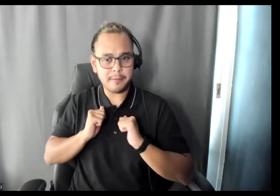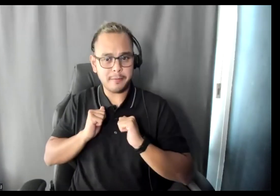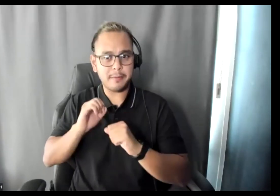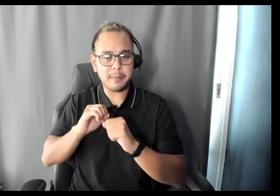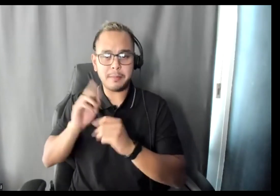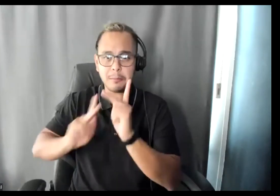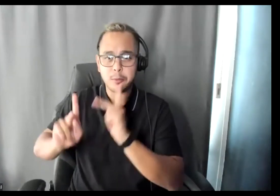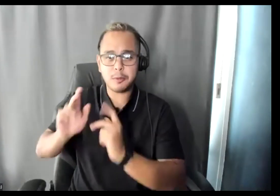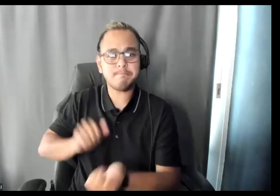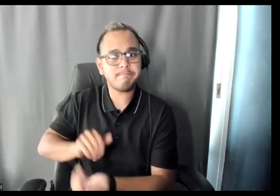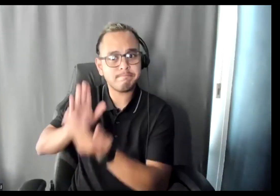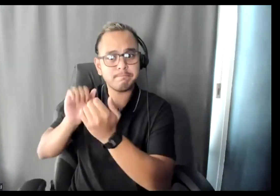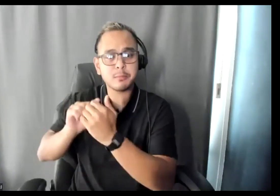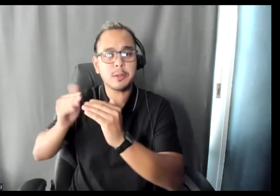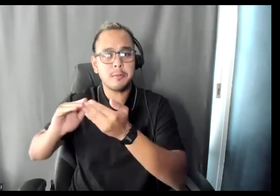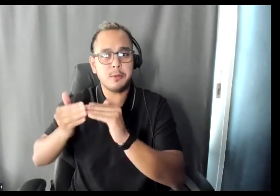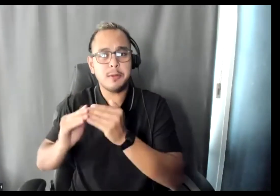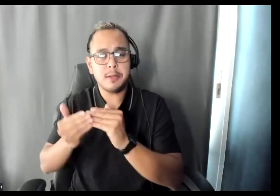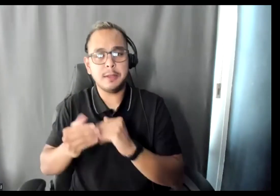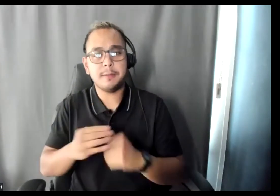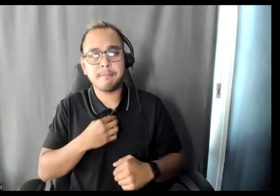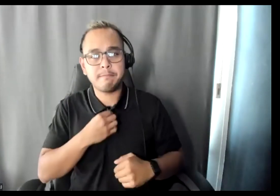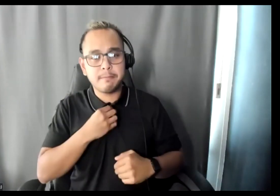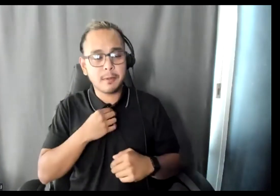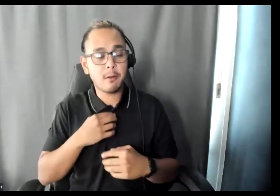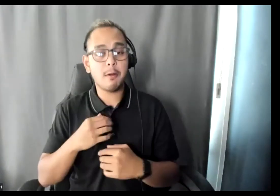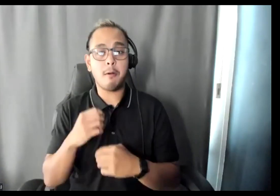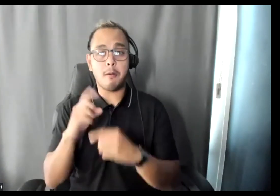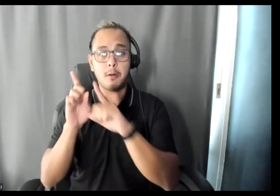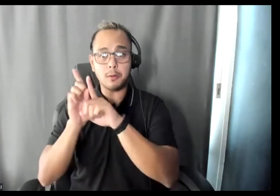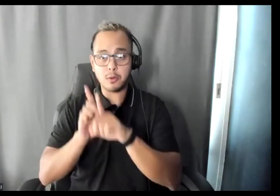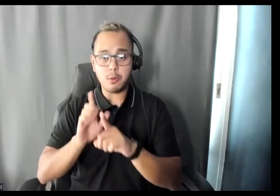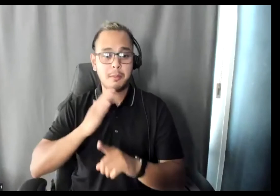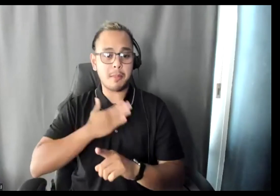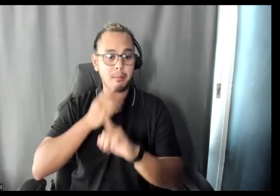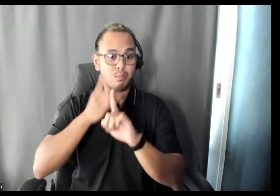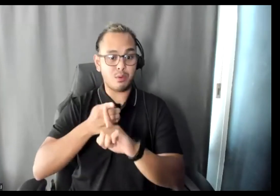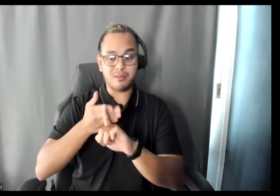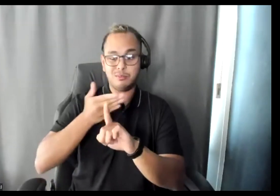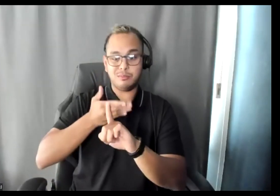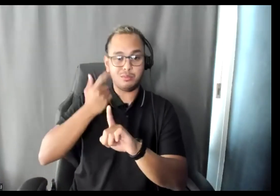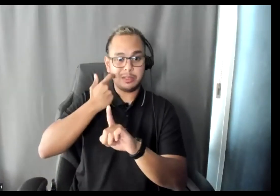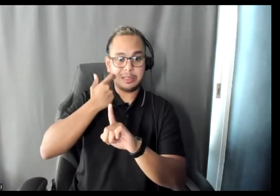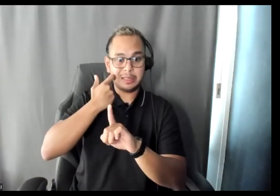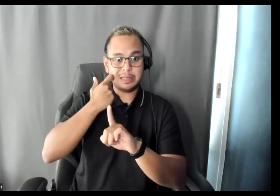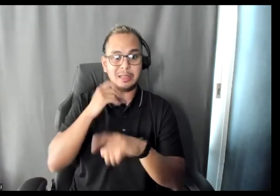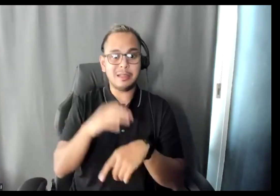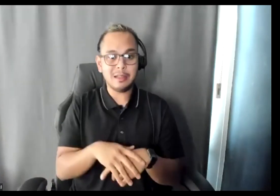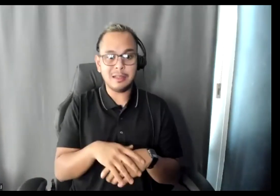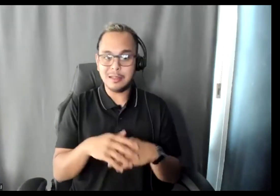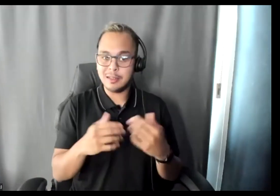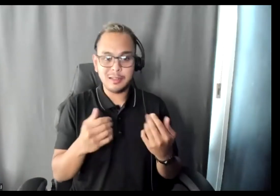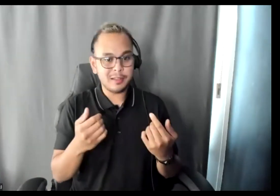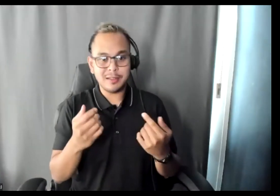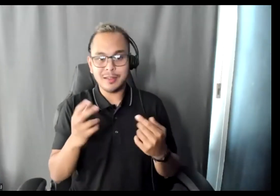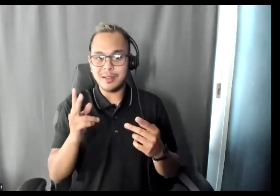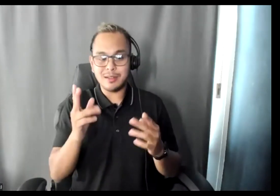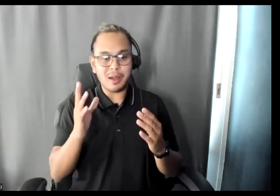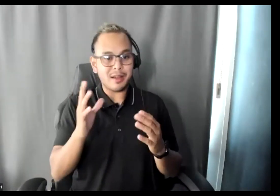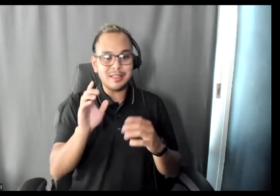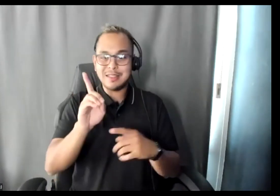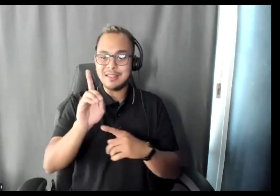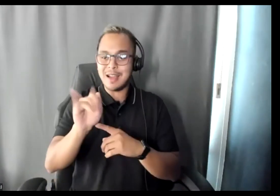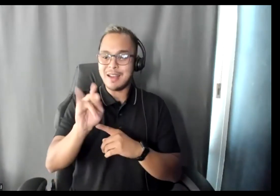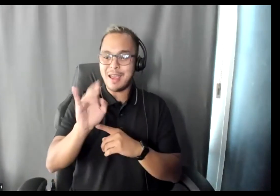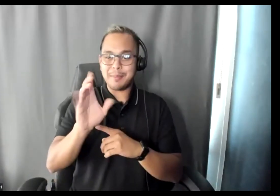and deal with in their communities. And to our point just a second ago, doing that in real time as they're trying to be dynamic and turn on a dime